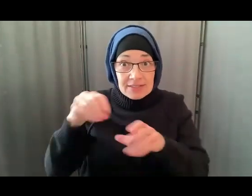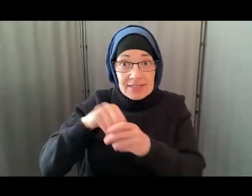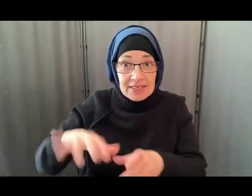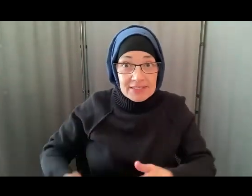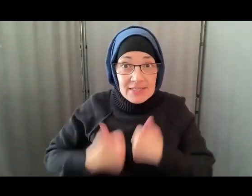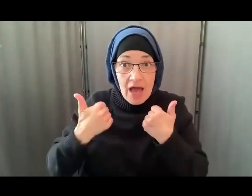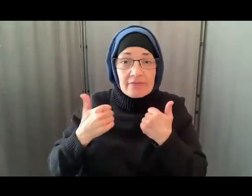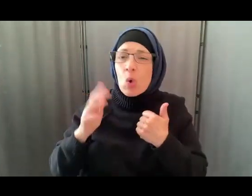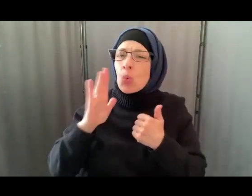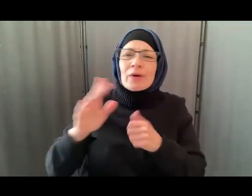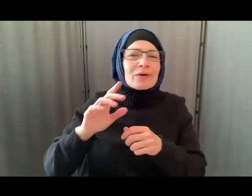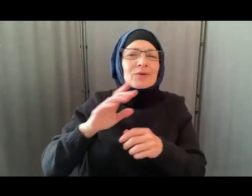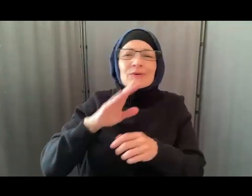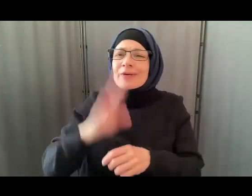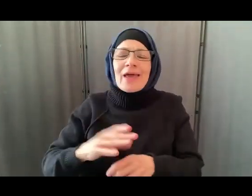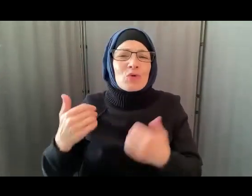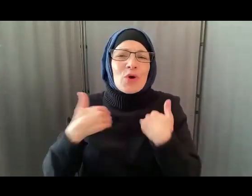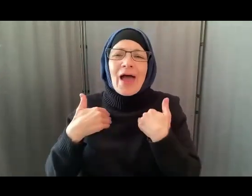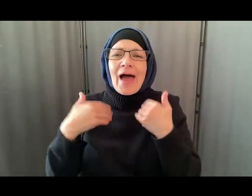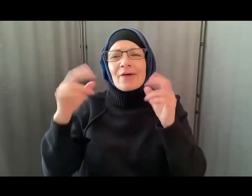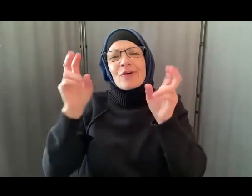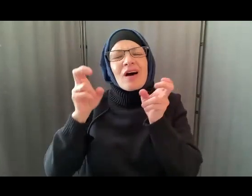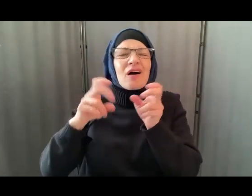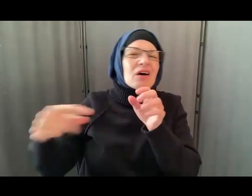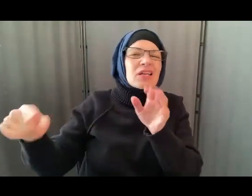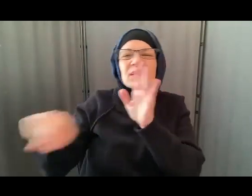or will be recorded negatively in his record.